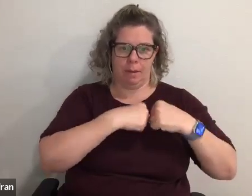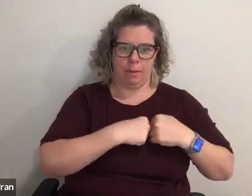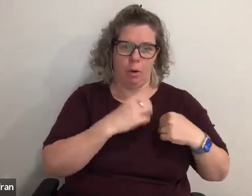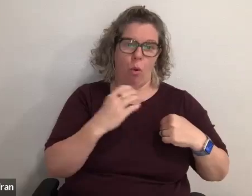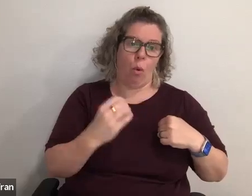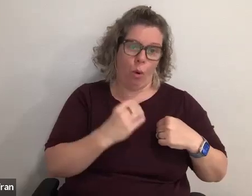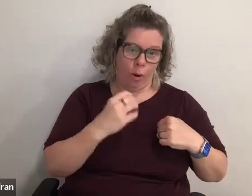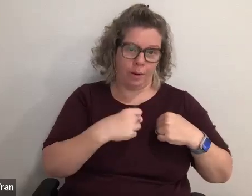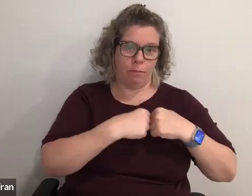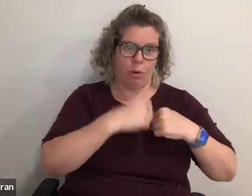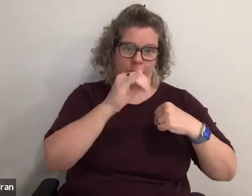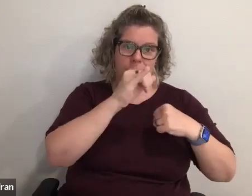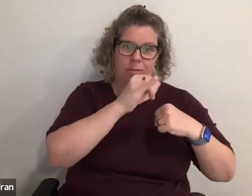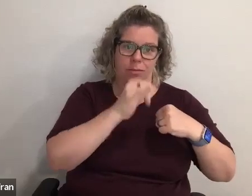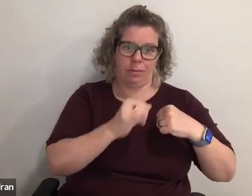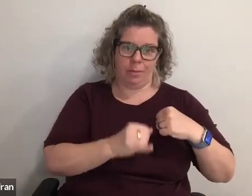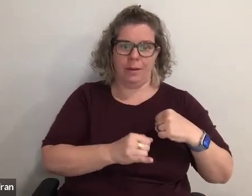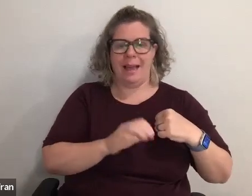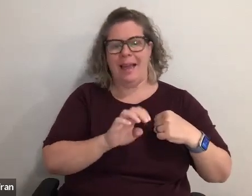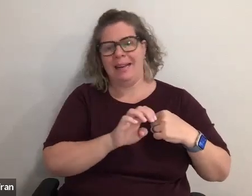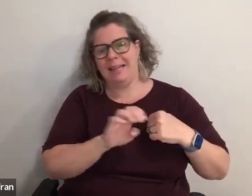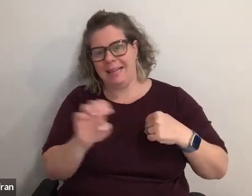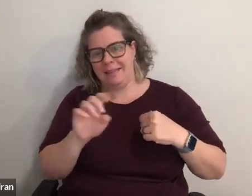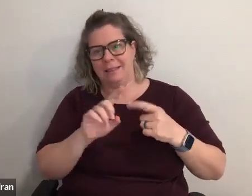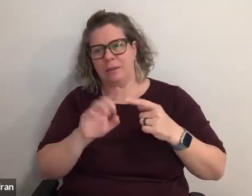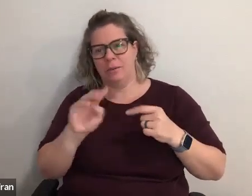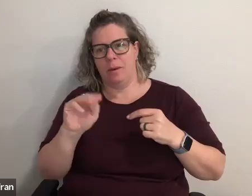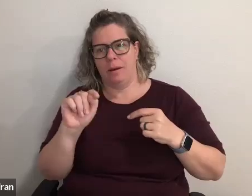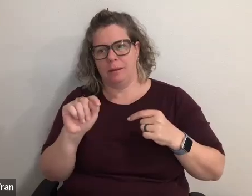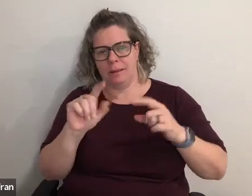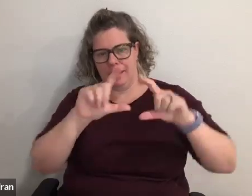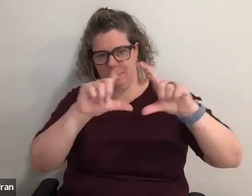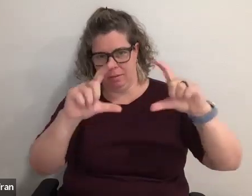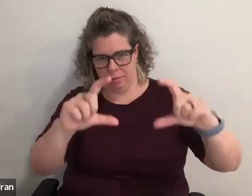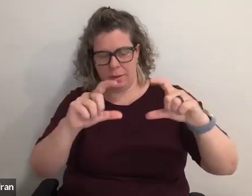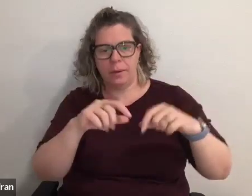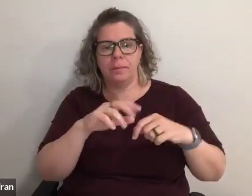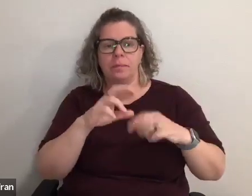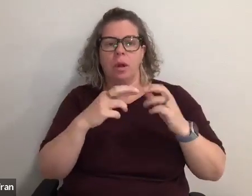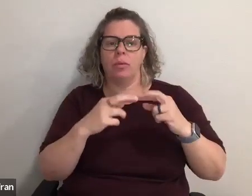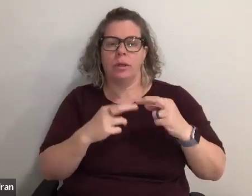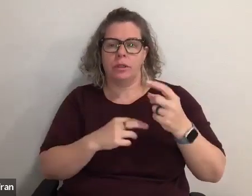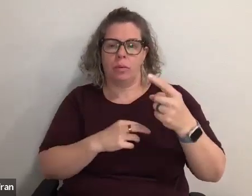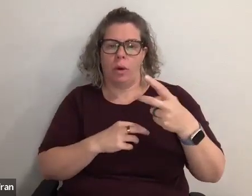Oregon border, and then as east as Montana. Our regions 1 and 2 team go down all the way